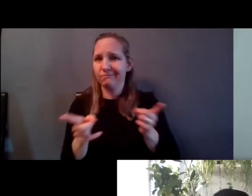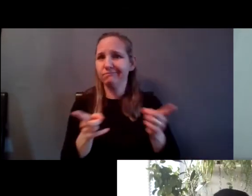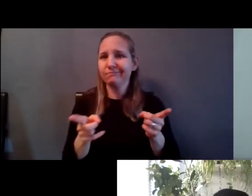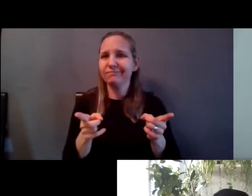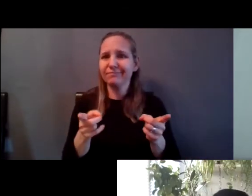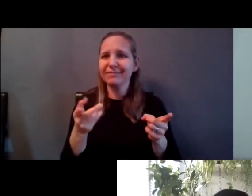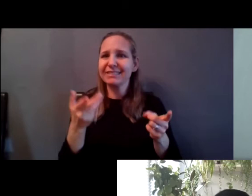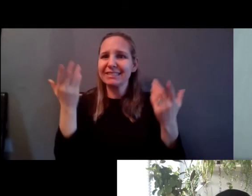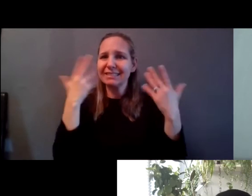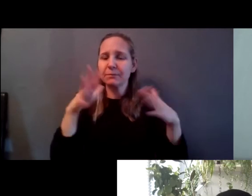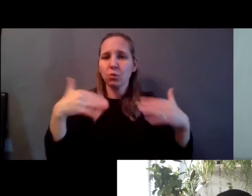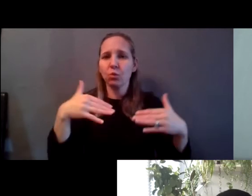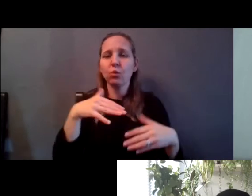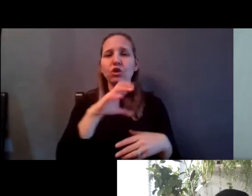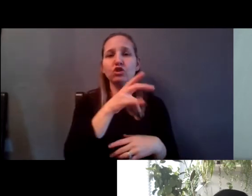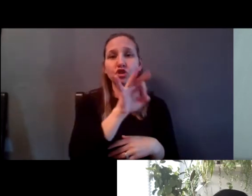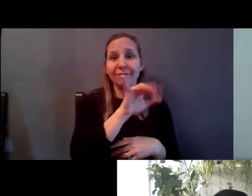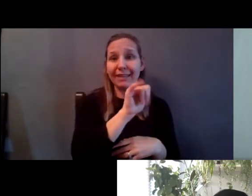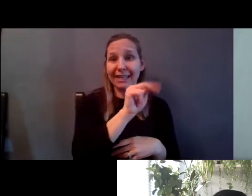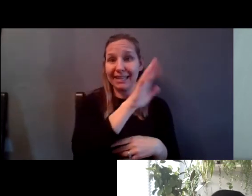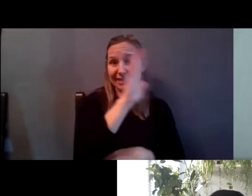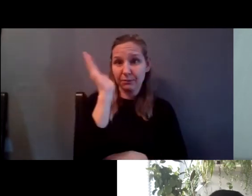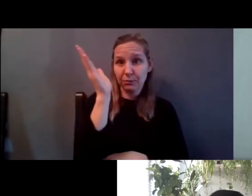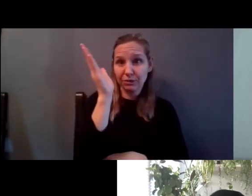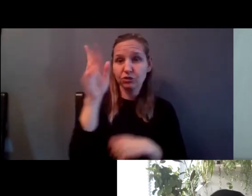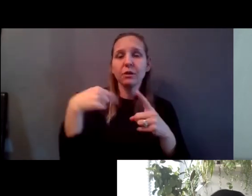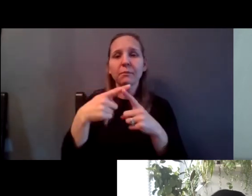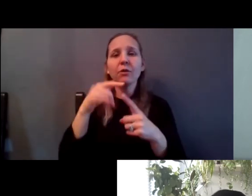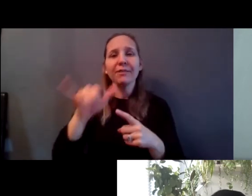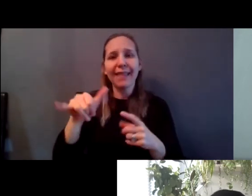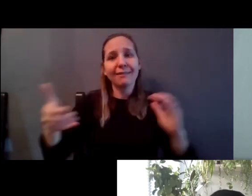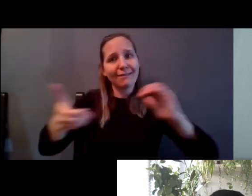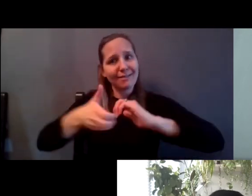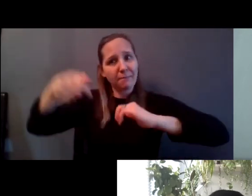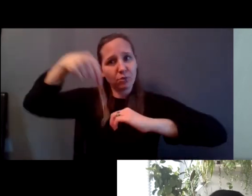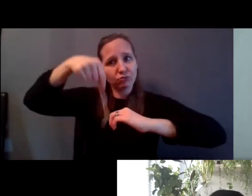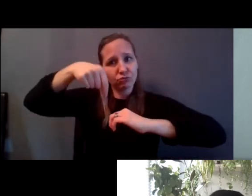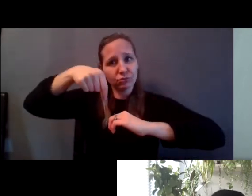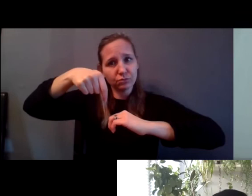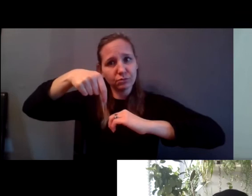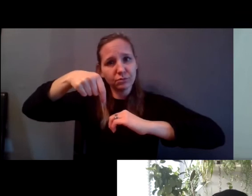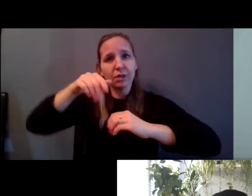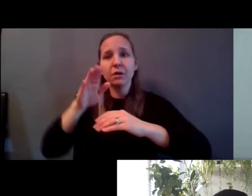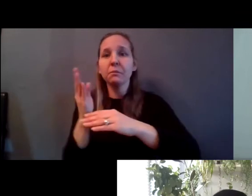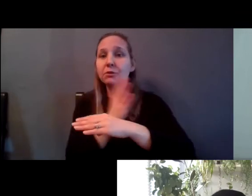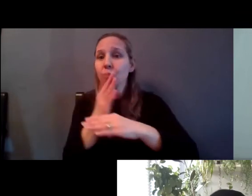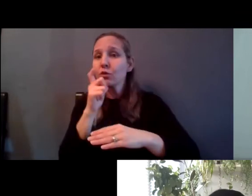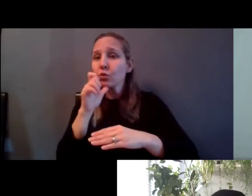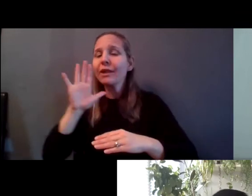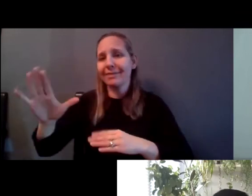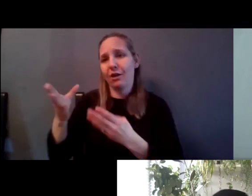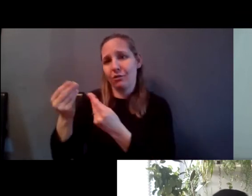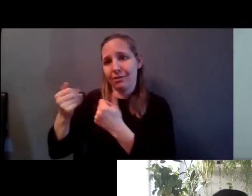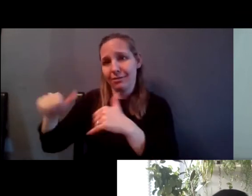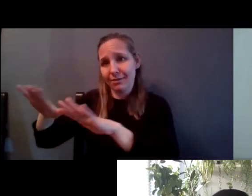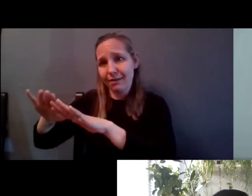Chief Ian's presentation, talking about the social basis of collaboration between the nations, between nations and